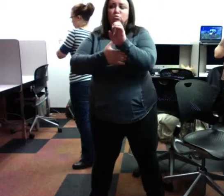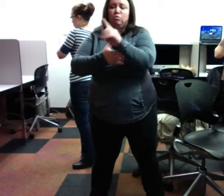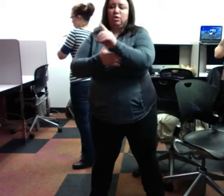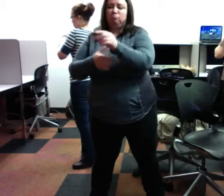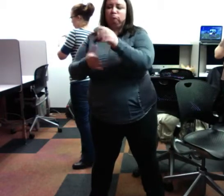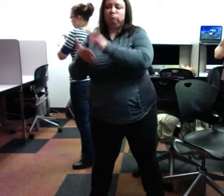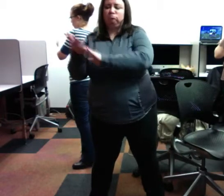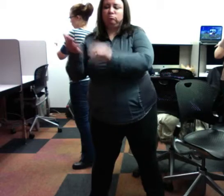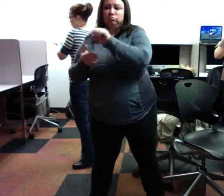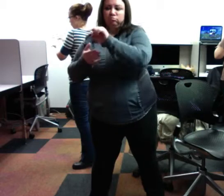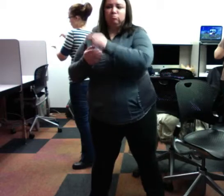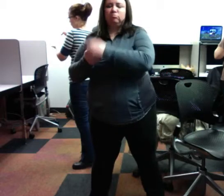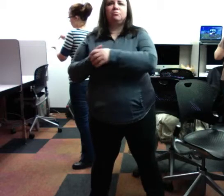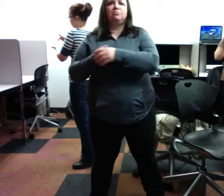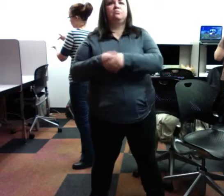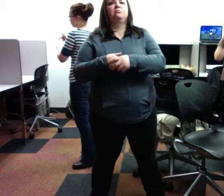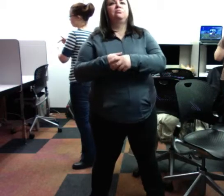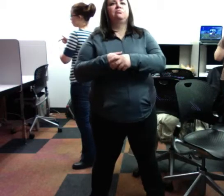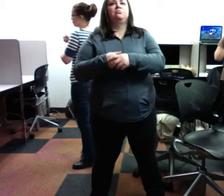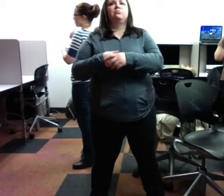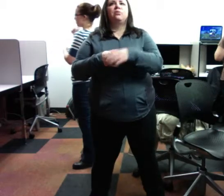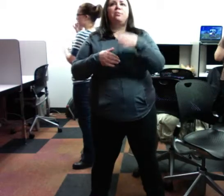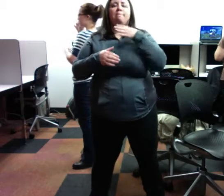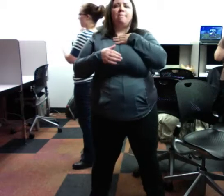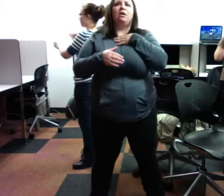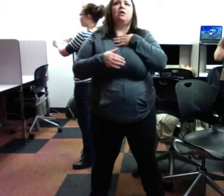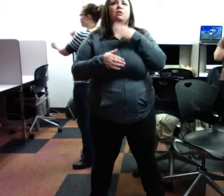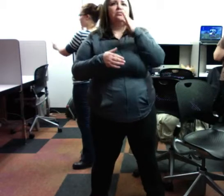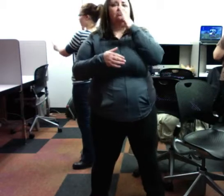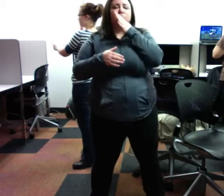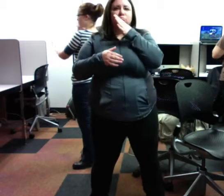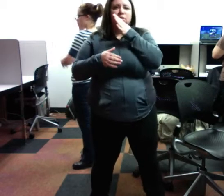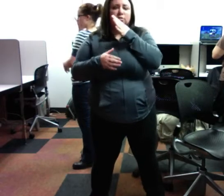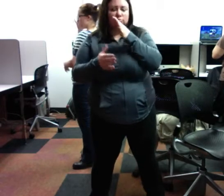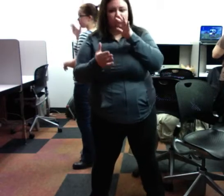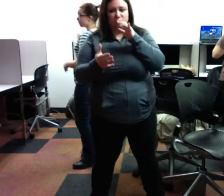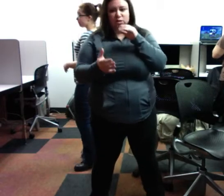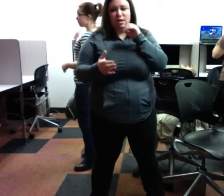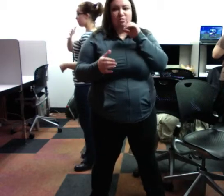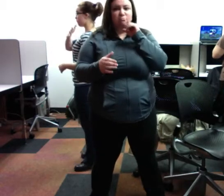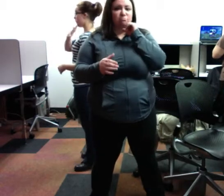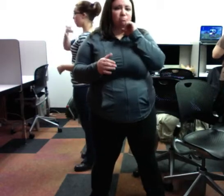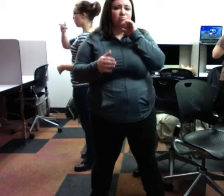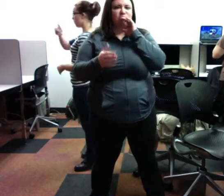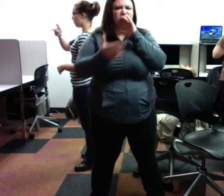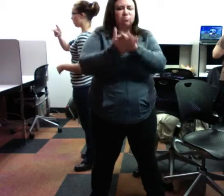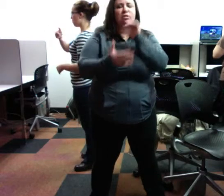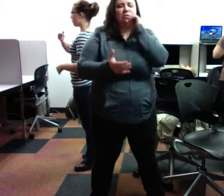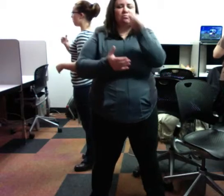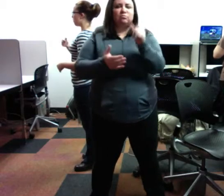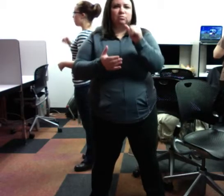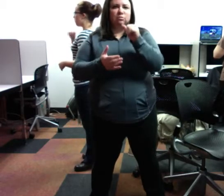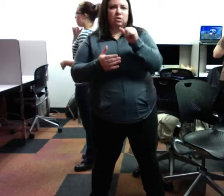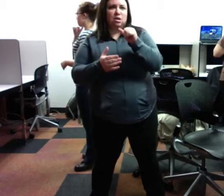My biological mother was a young, unwed graduate student, and she decided to put me up for adoption. She felt